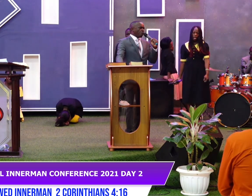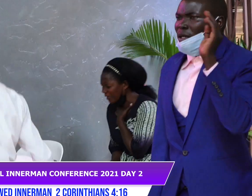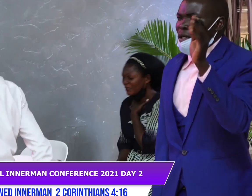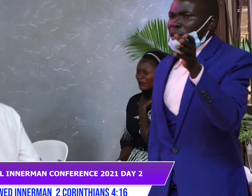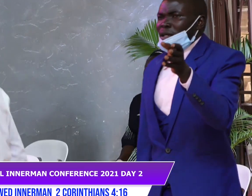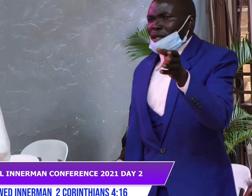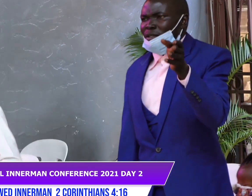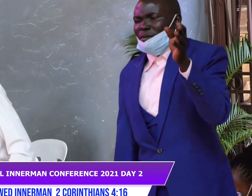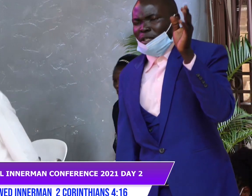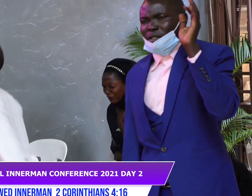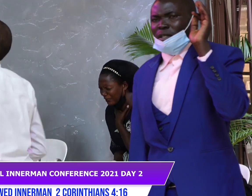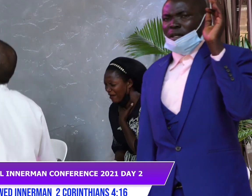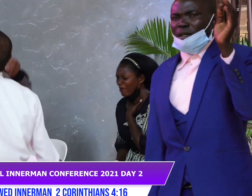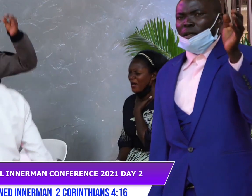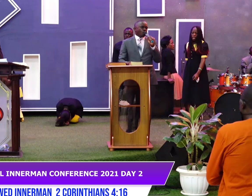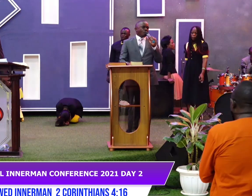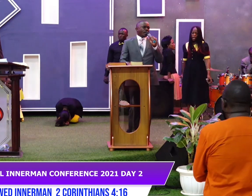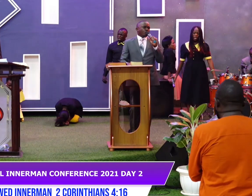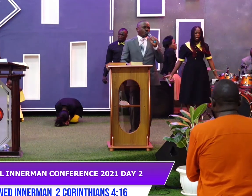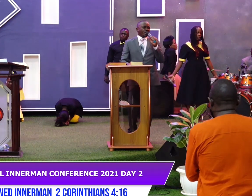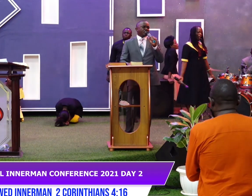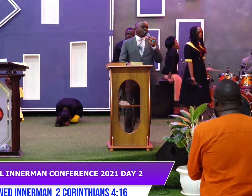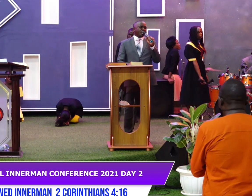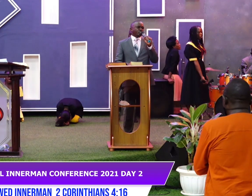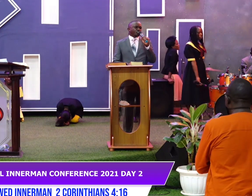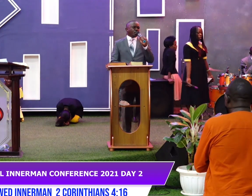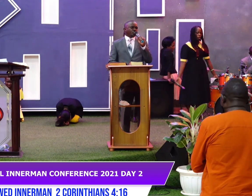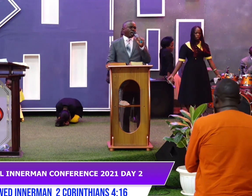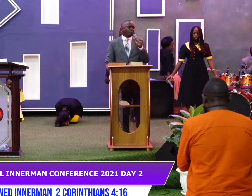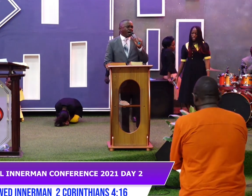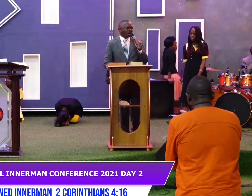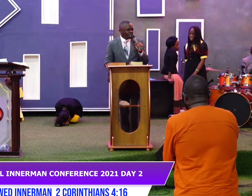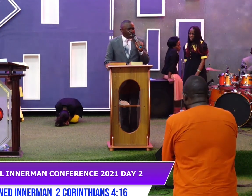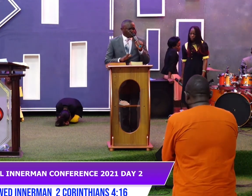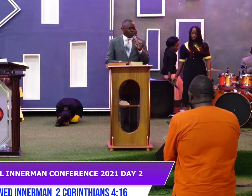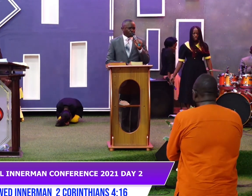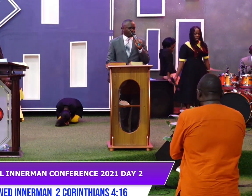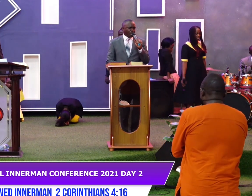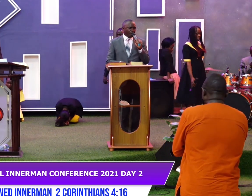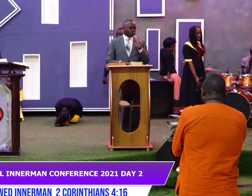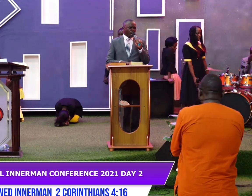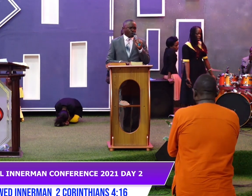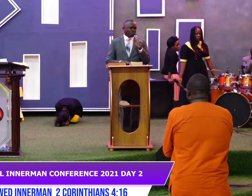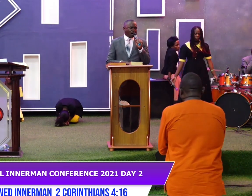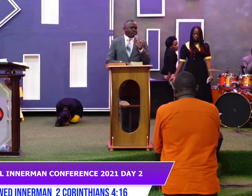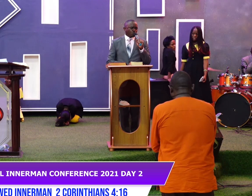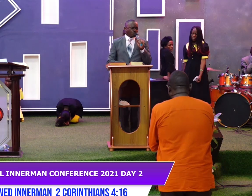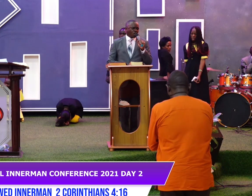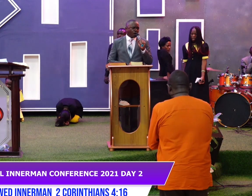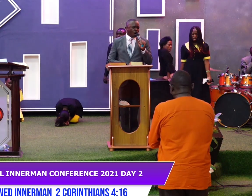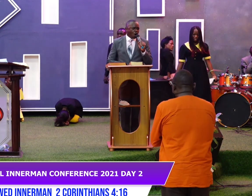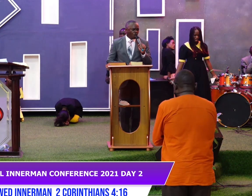tukwegayiridde mukwano gwaffe owooluganda bwe wabeerawo ky'oyaayaanira kyekino ekyama kino kyekyama ekyanyweza